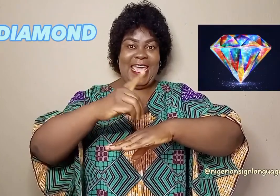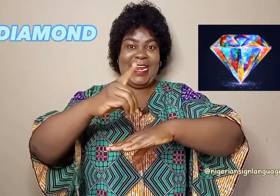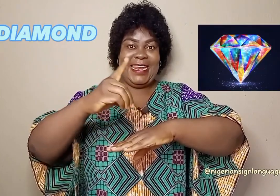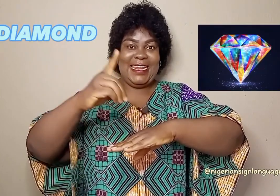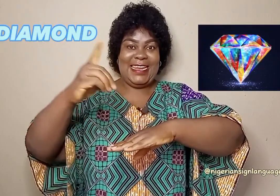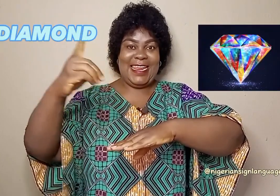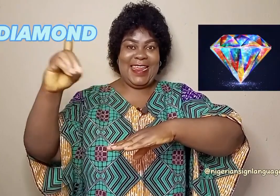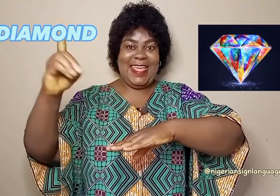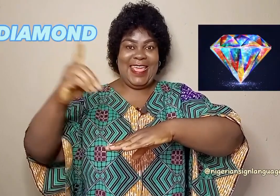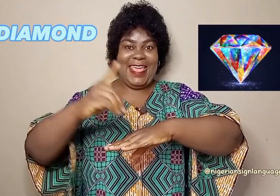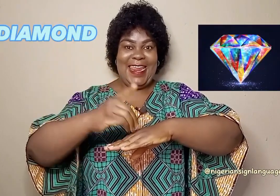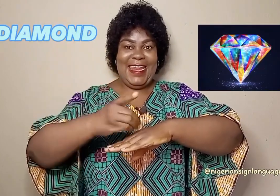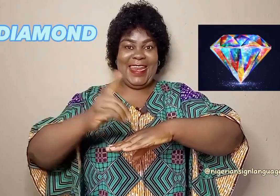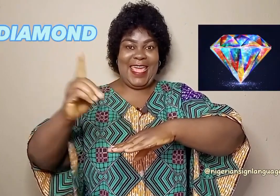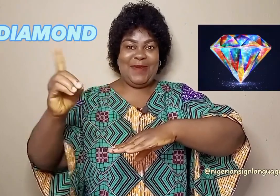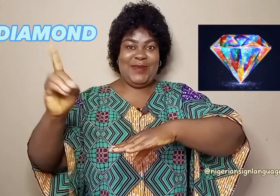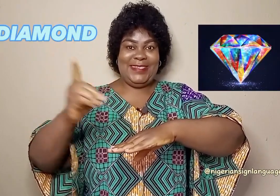DN. Diamond.